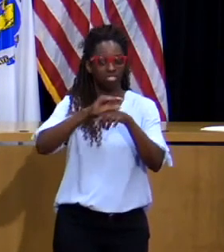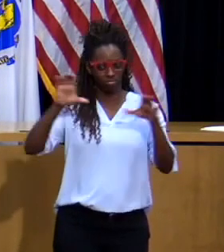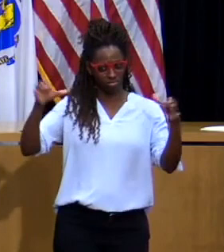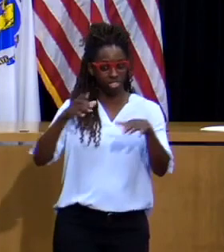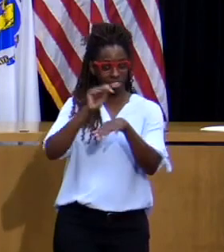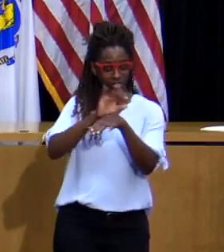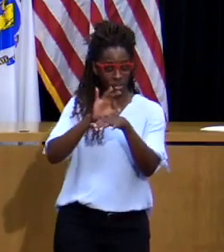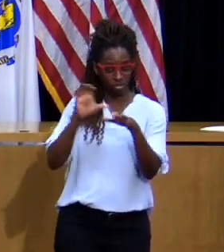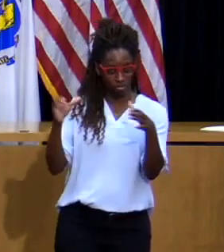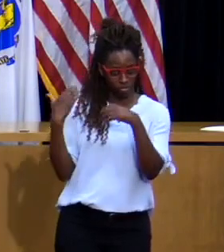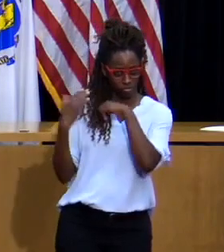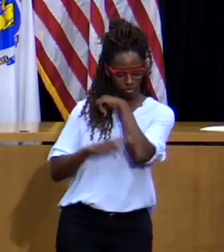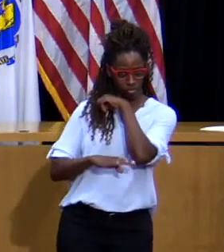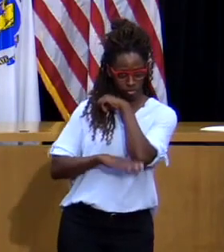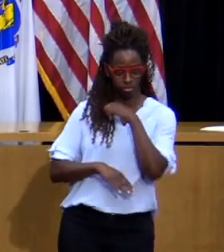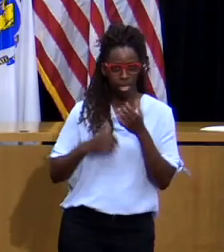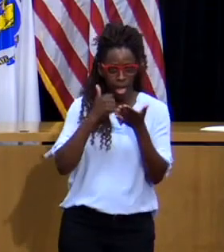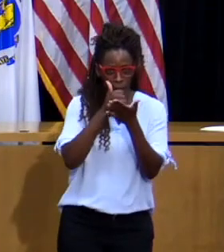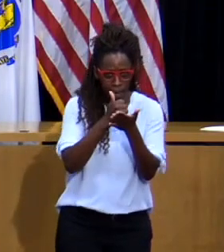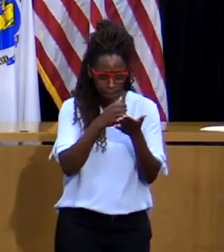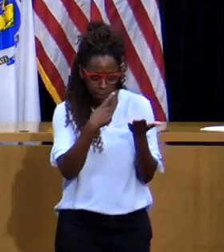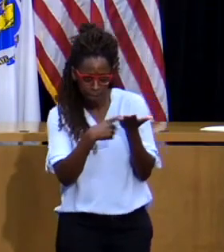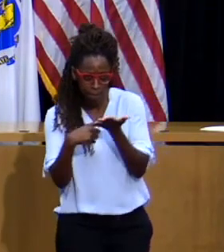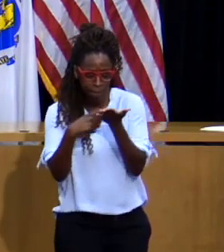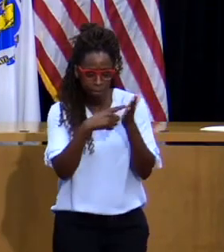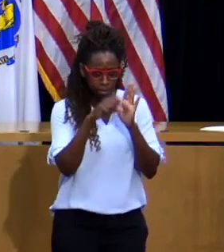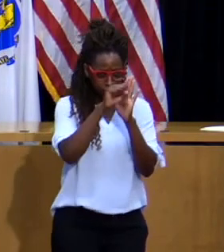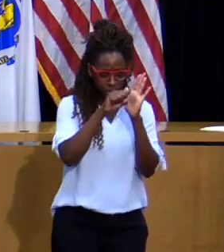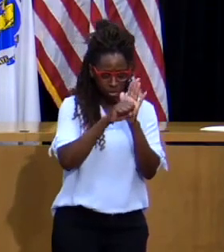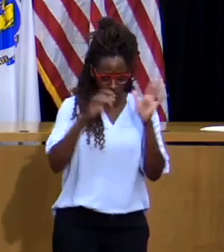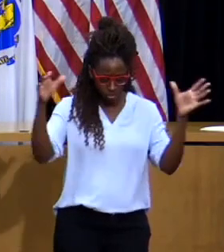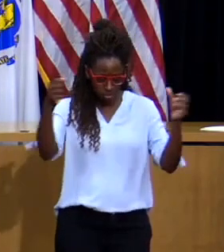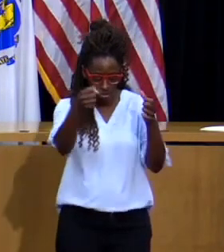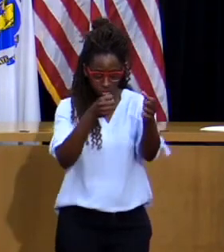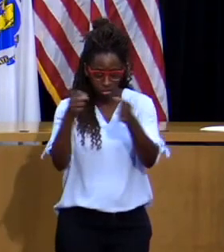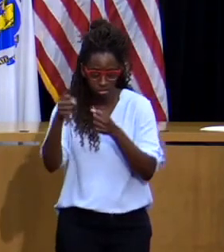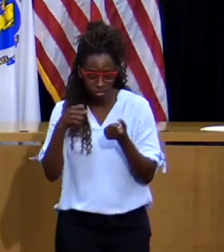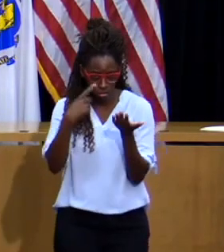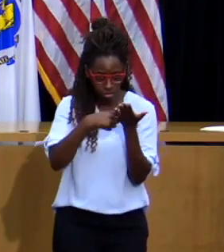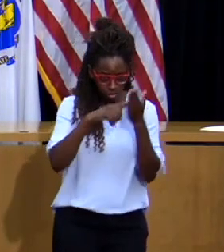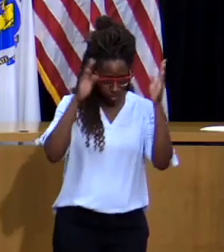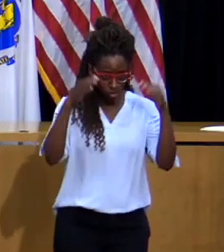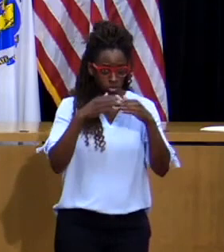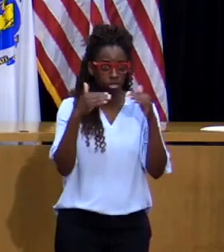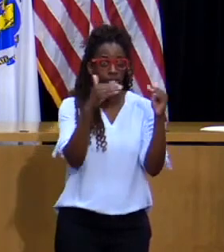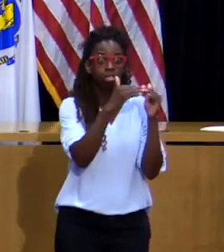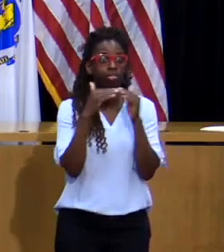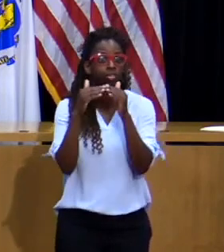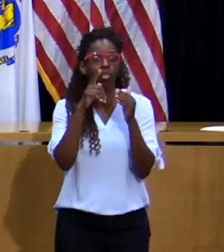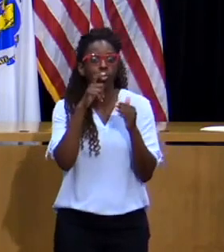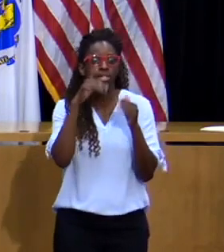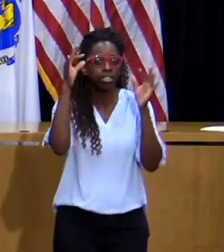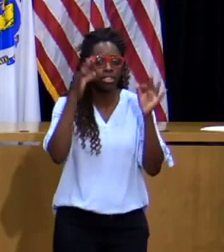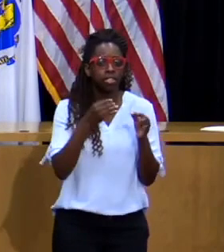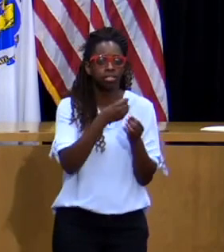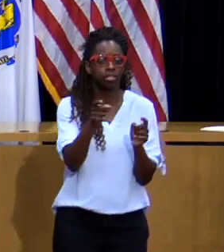administration develop plans for a safe, effective, and equitable distribution of the COVID-19